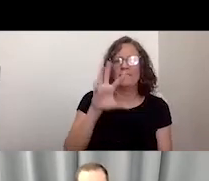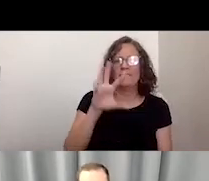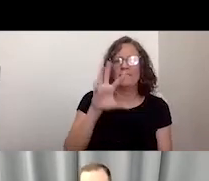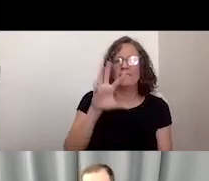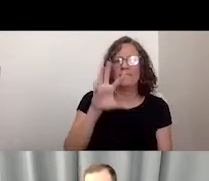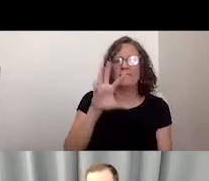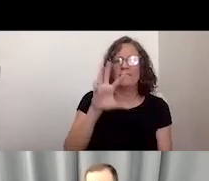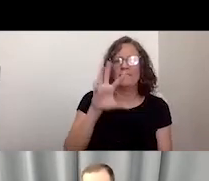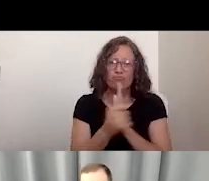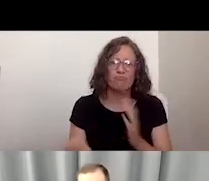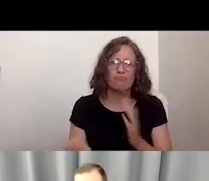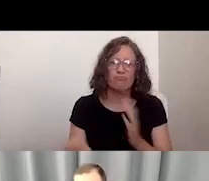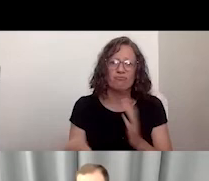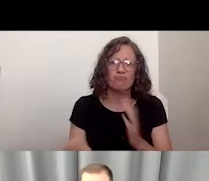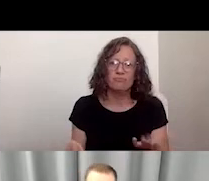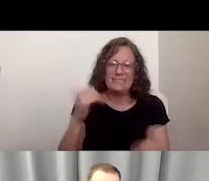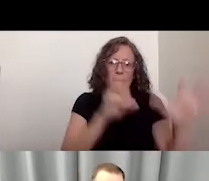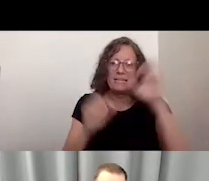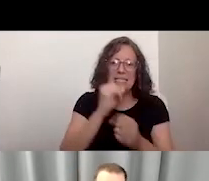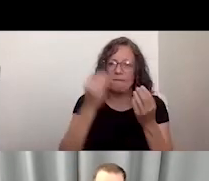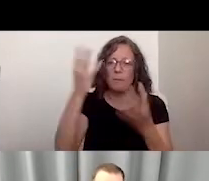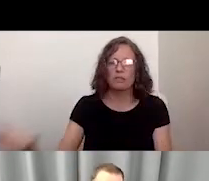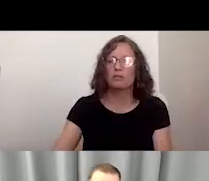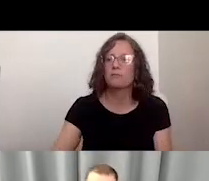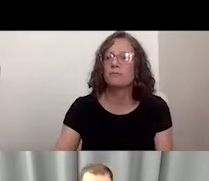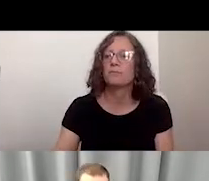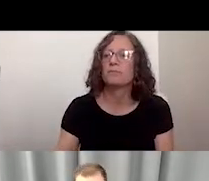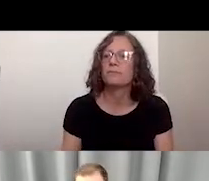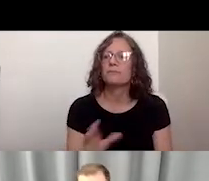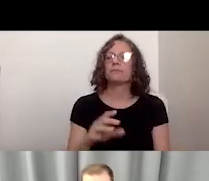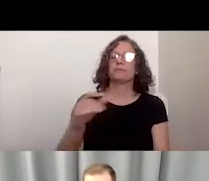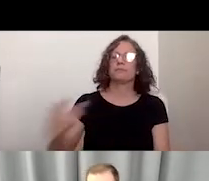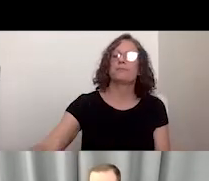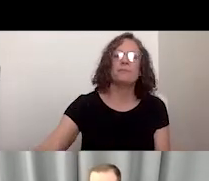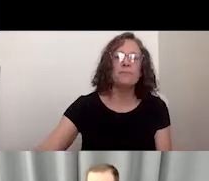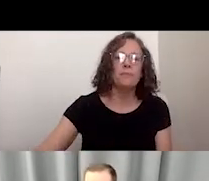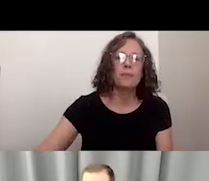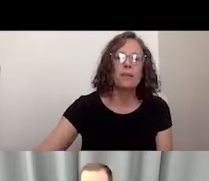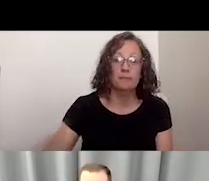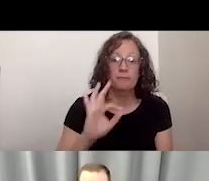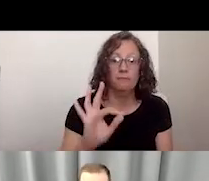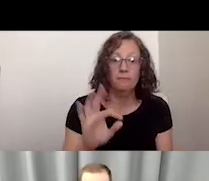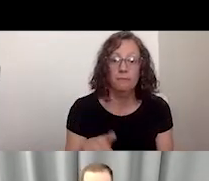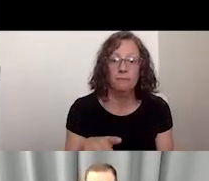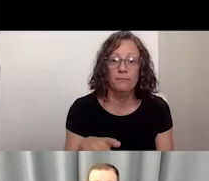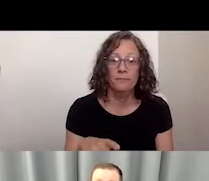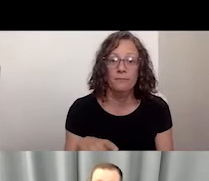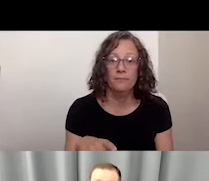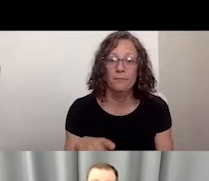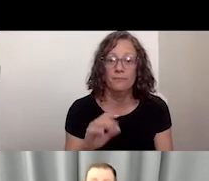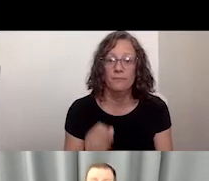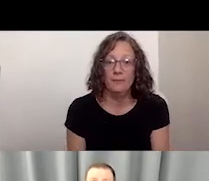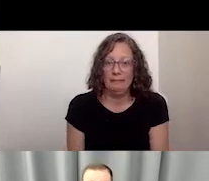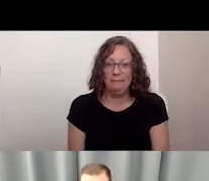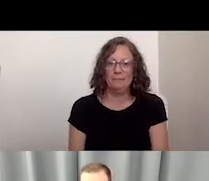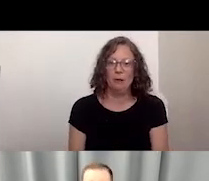Google, and it said that about 30 to 50% is all anybody is going to pick up from lip reading. So folks tend to miss a lot,